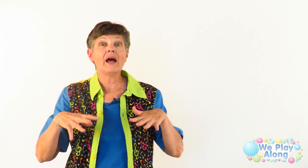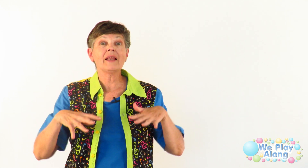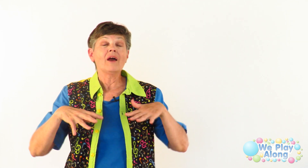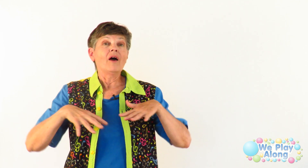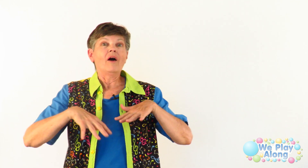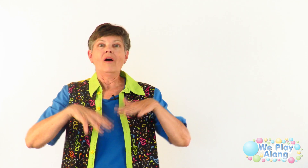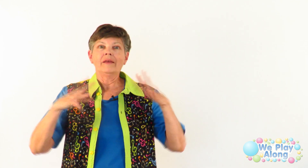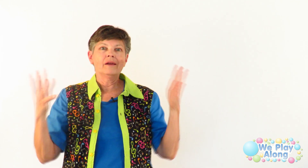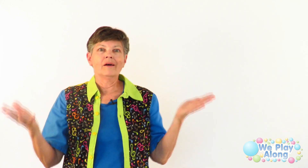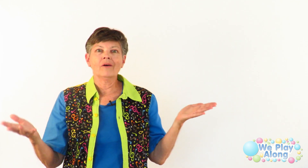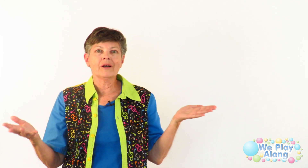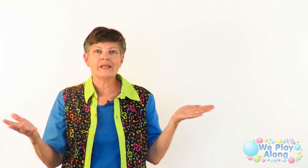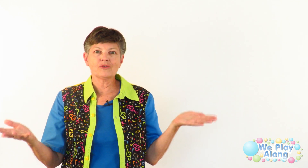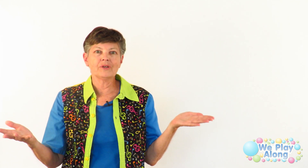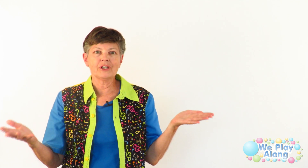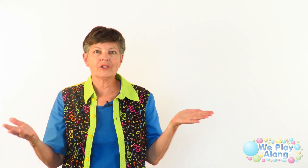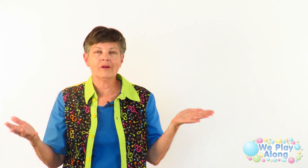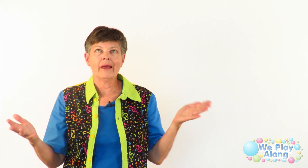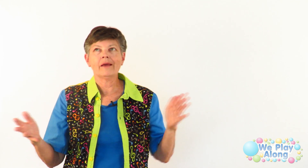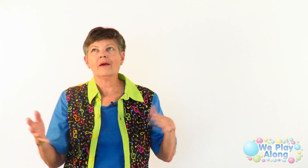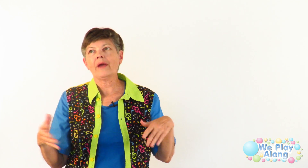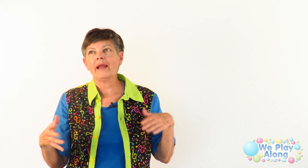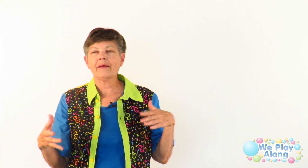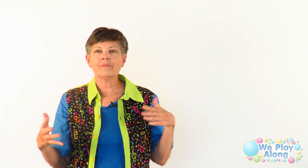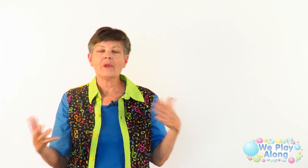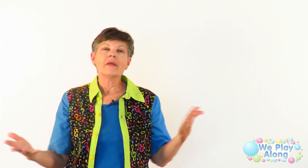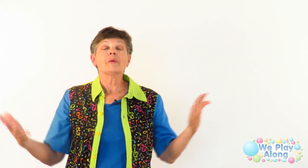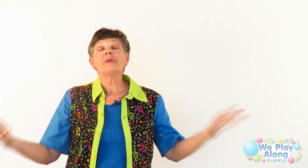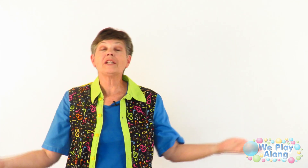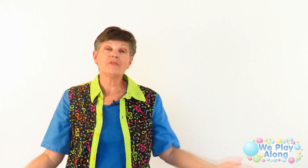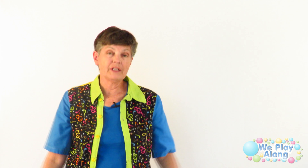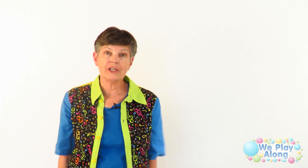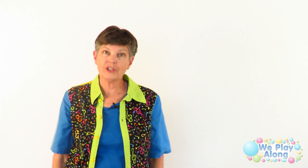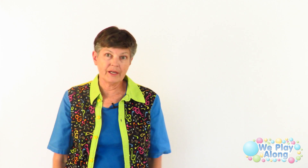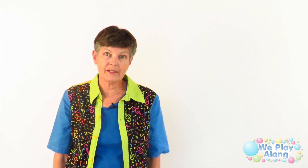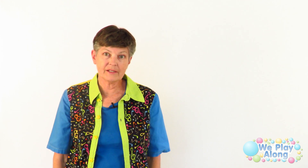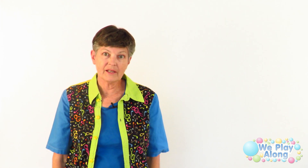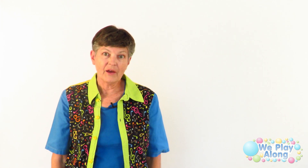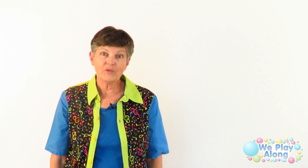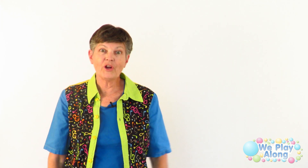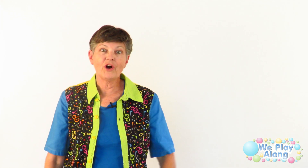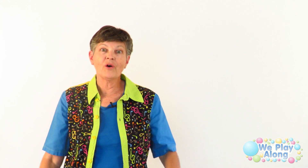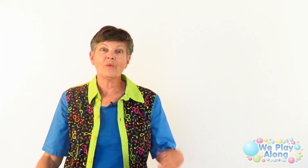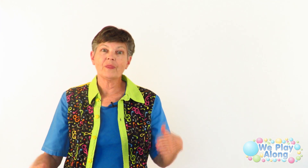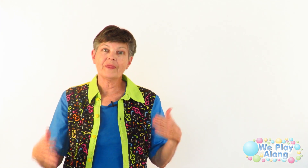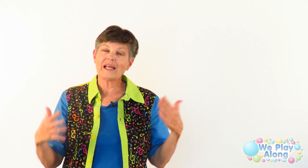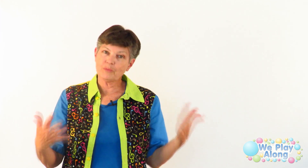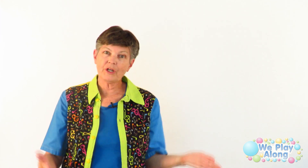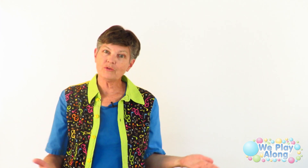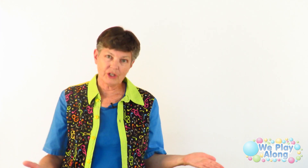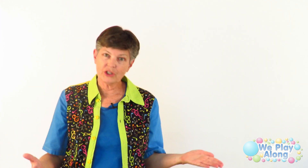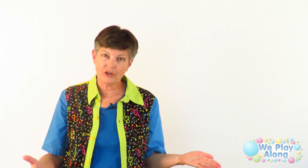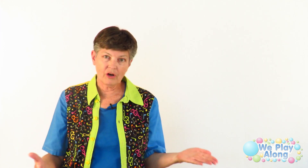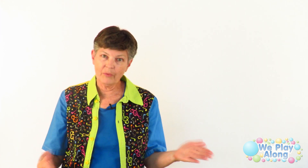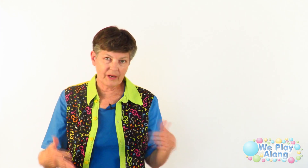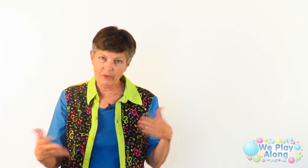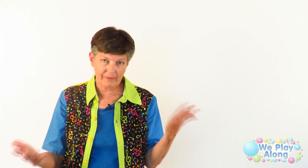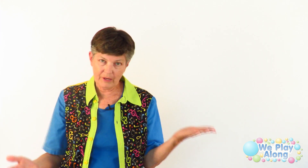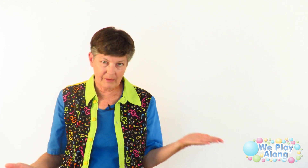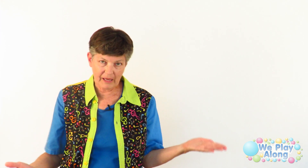done, is traditional, like the Pledge of Allegiance, that's pretty traditional. We didn't make